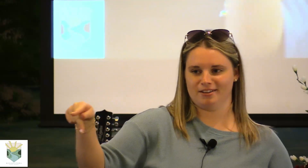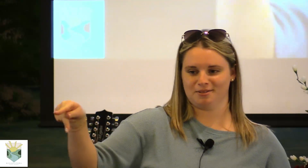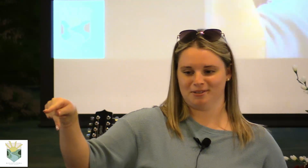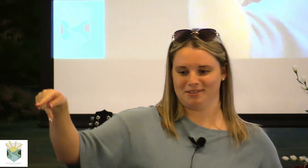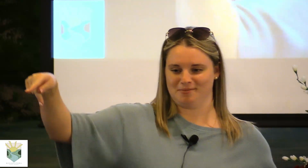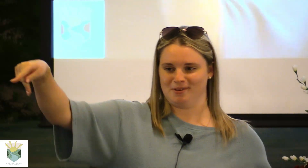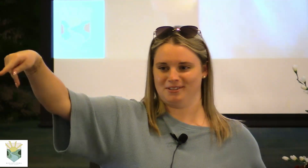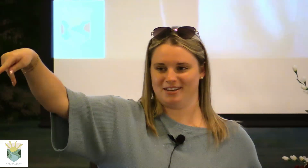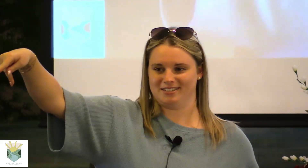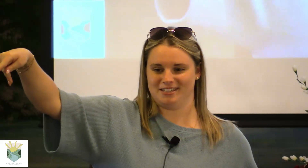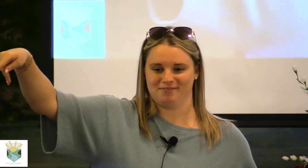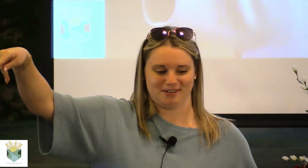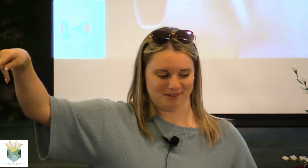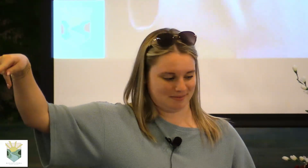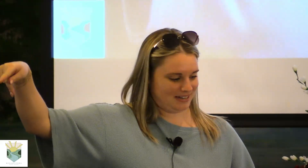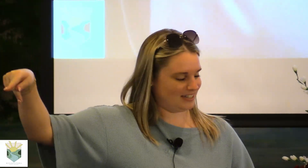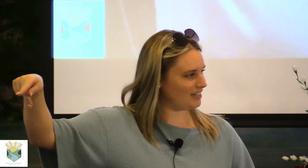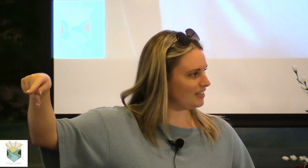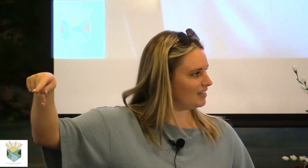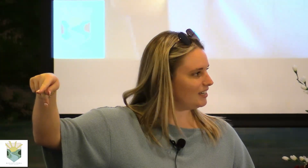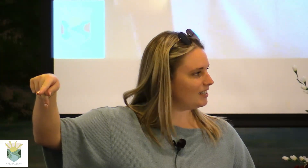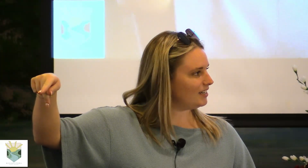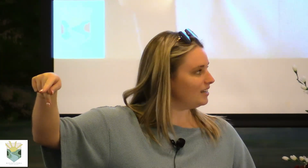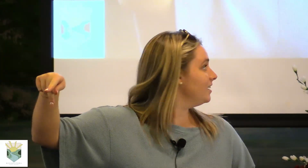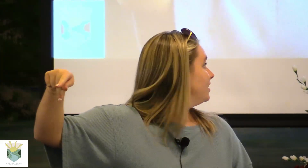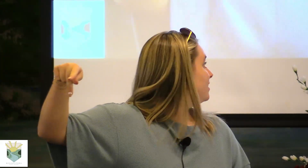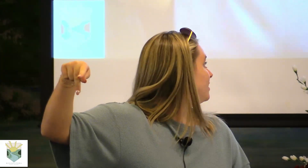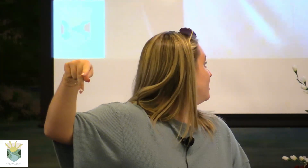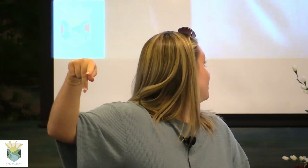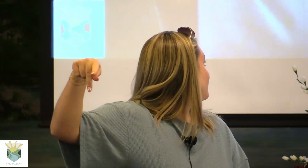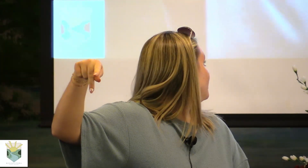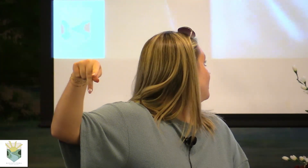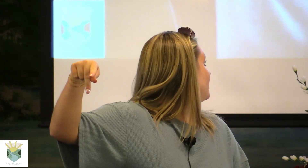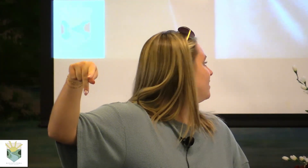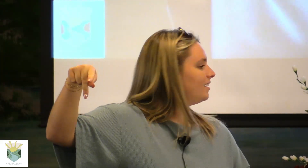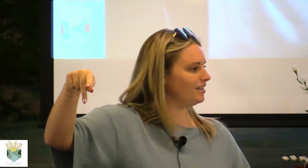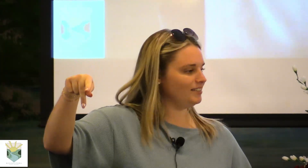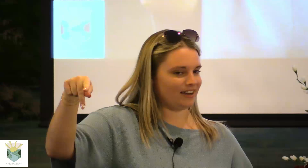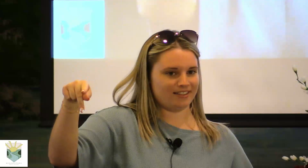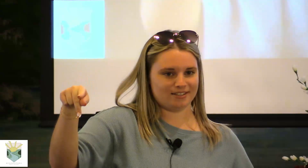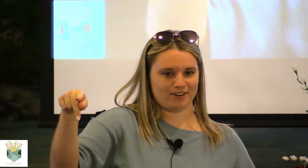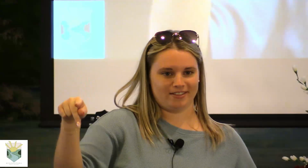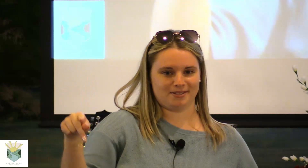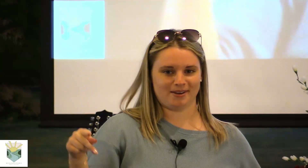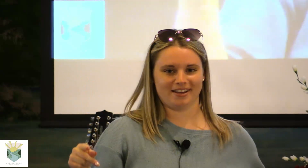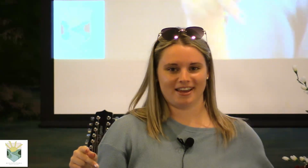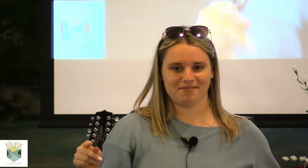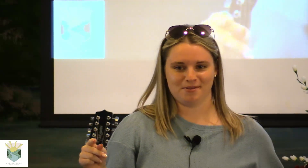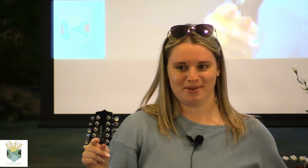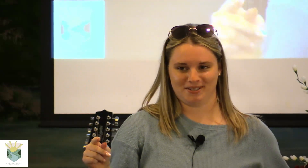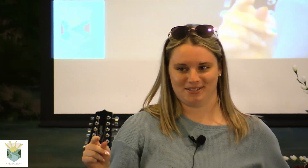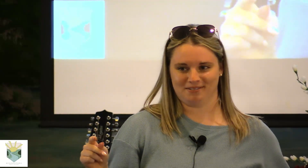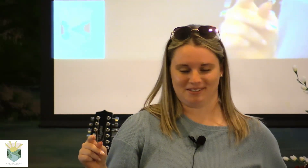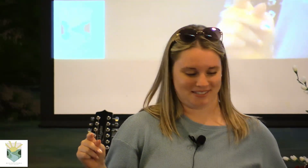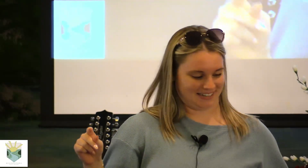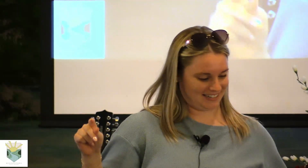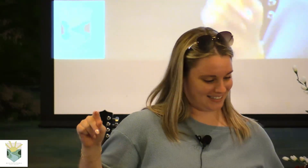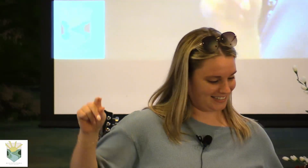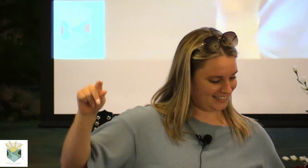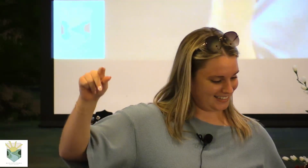really small and you can't see them very well. If up you here. if you don't get this all today, it's totally okay. Yeah, that's fine. No That's stress. why I gave you a picture of what it looks like. Yeah.